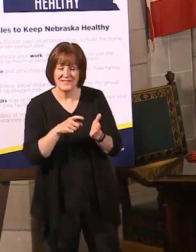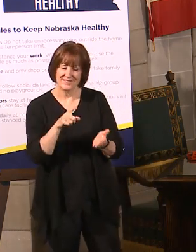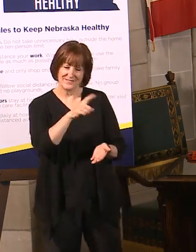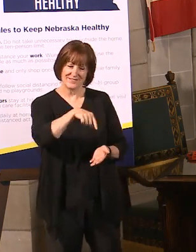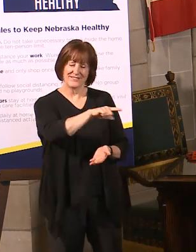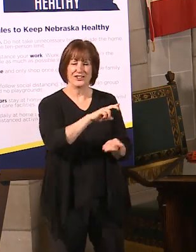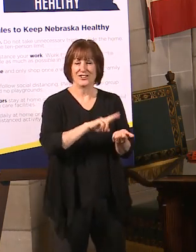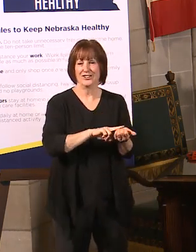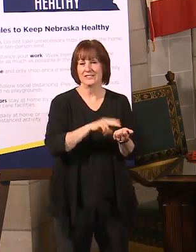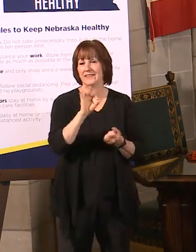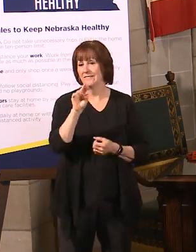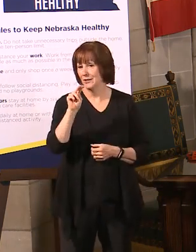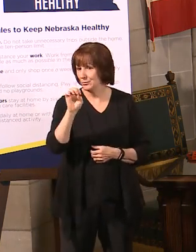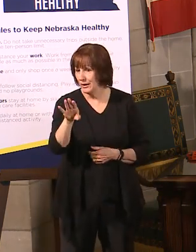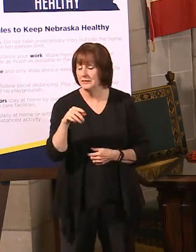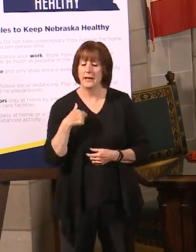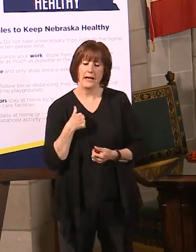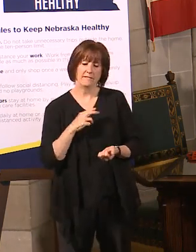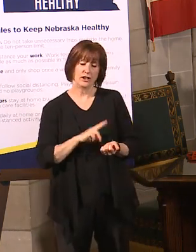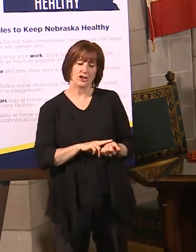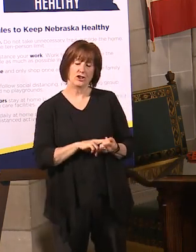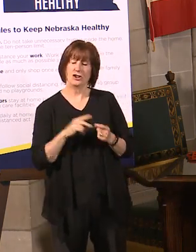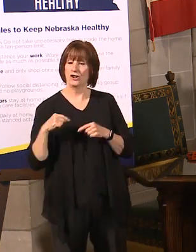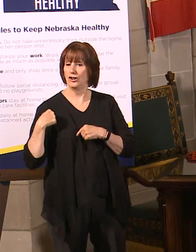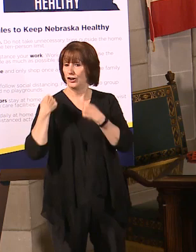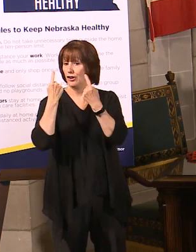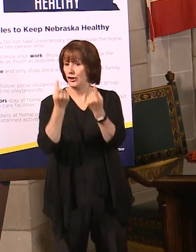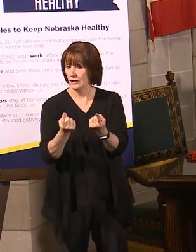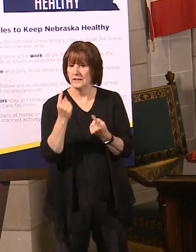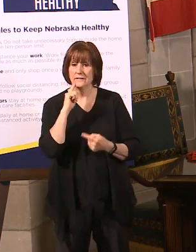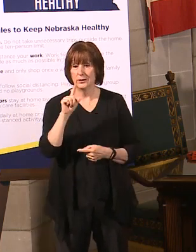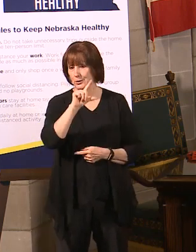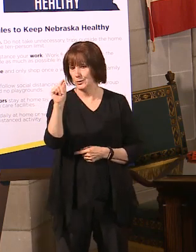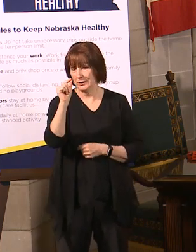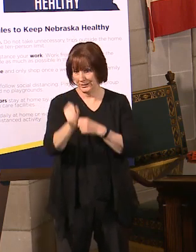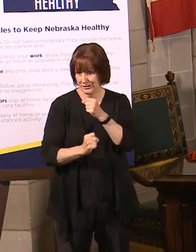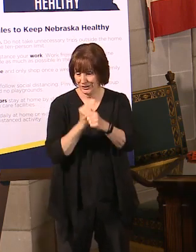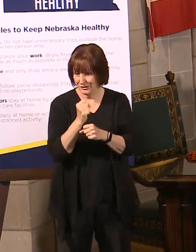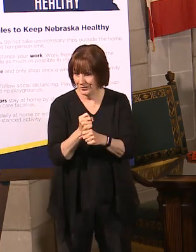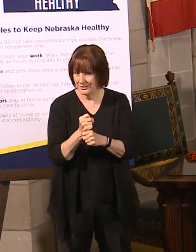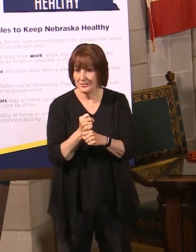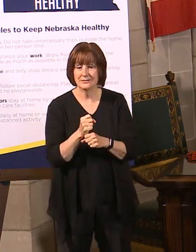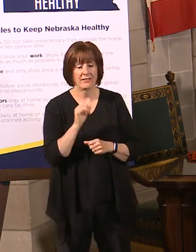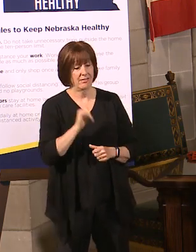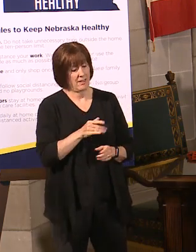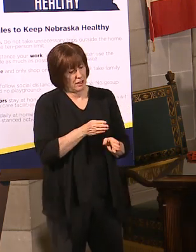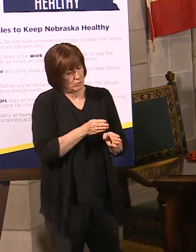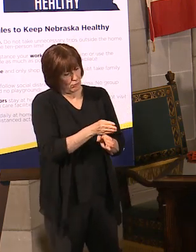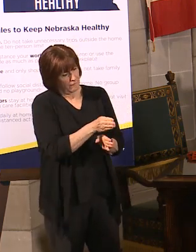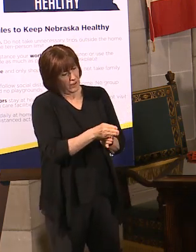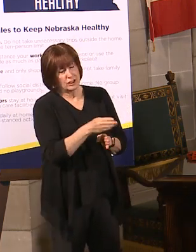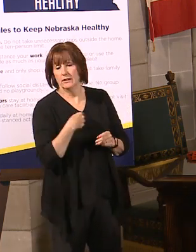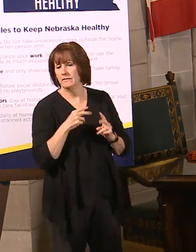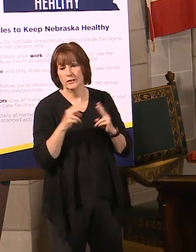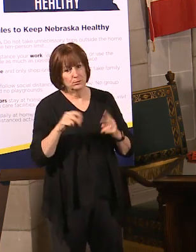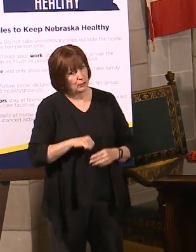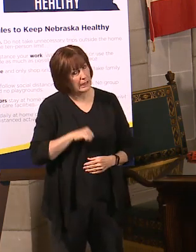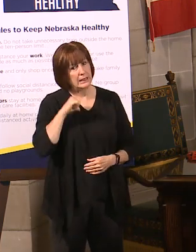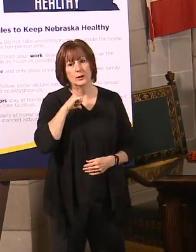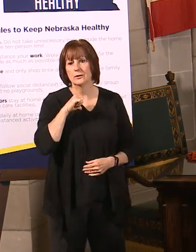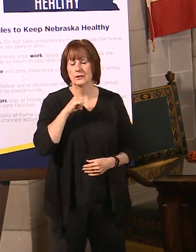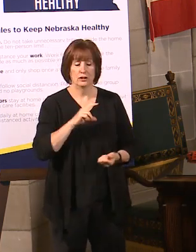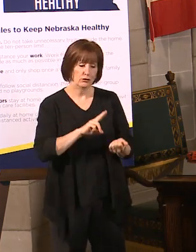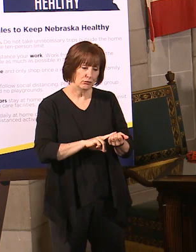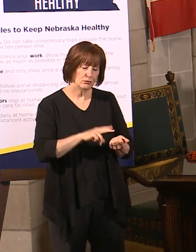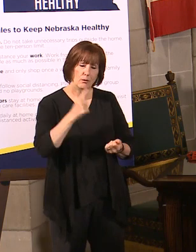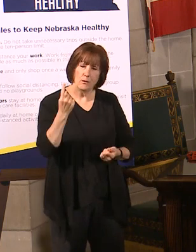Nebraska. You know, I've been a registered nurse in Nebraska for 20 years, and it's a profession I'm very, very proud of. Nursing